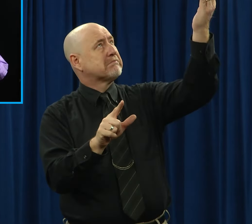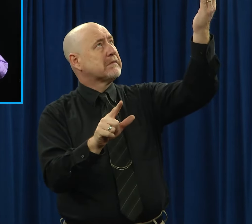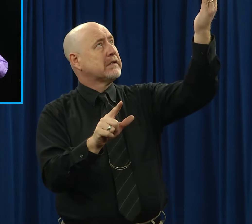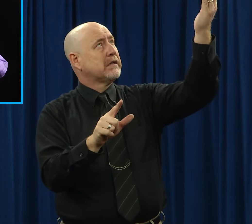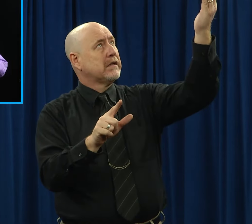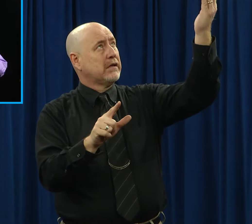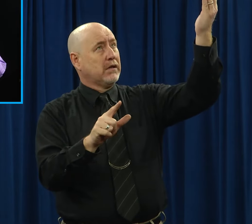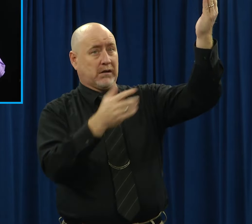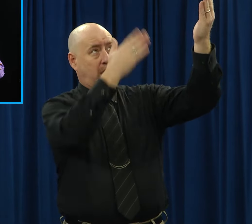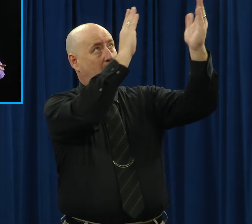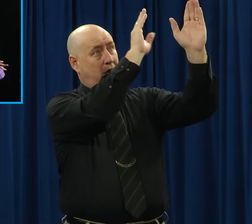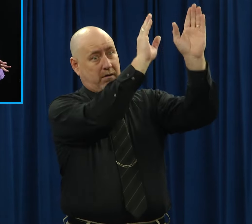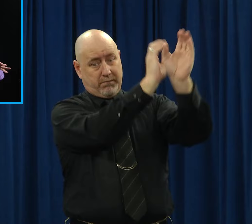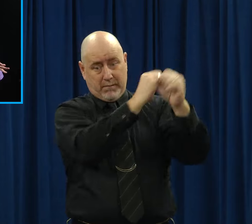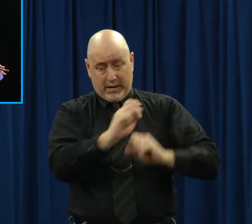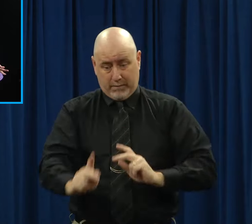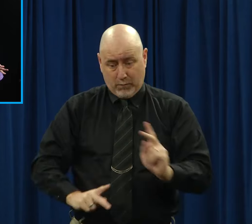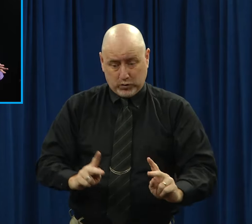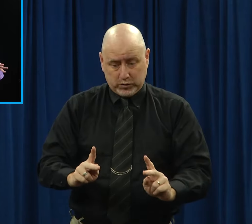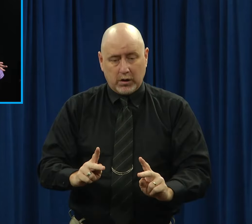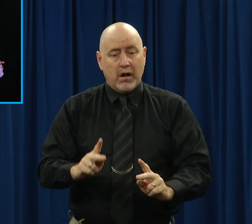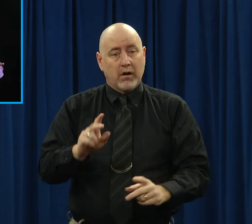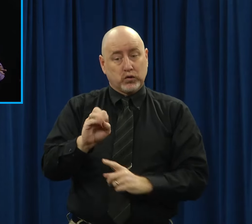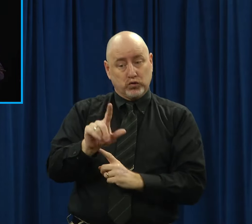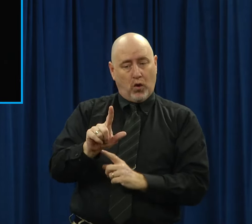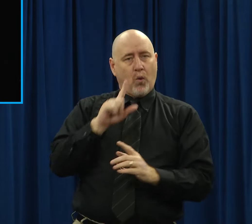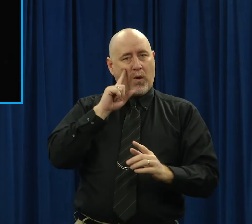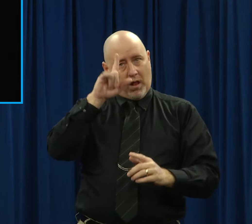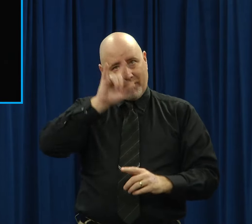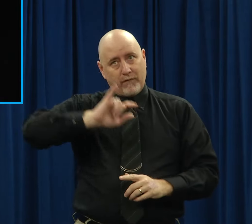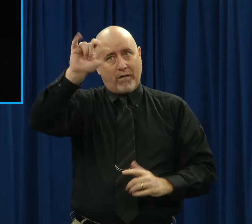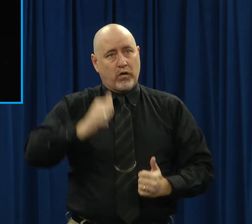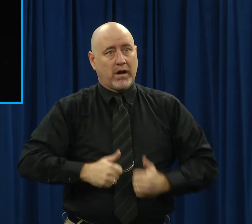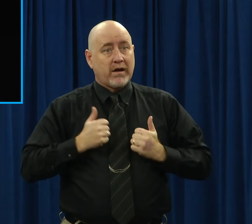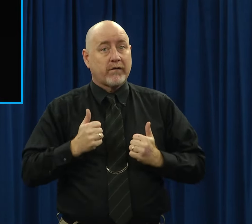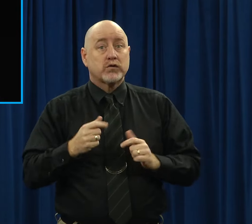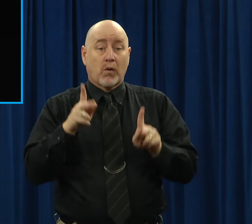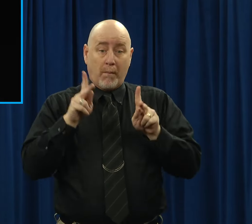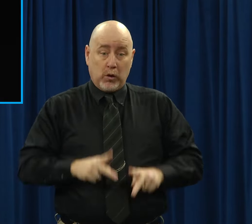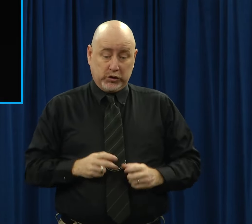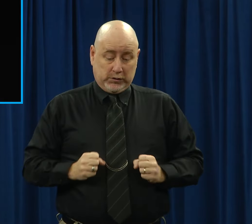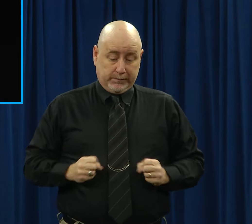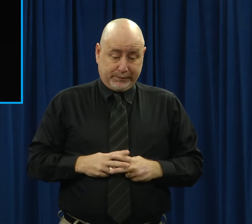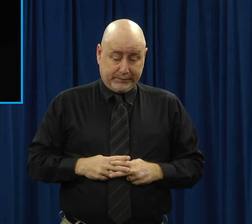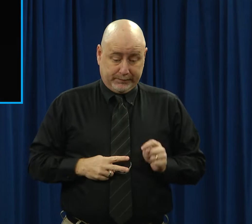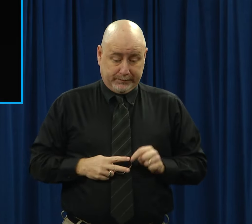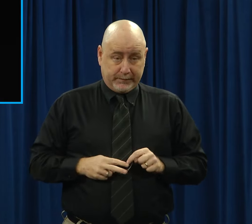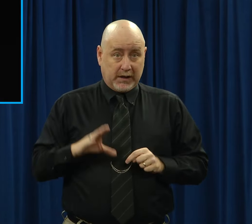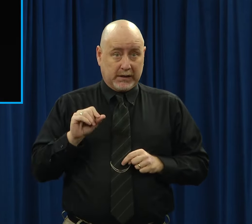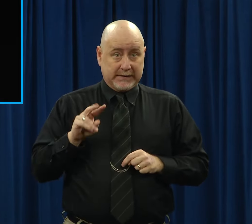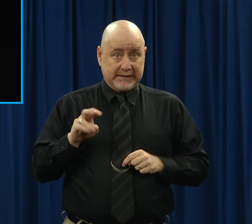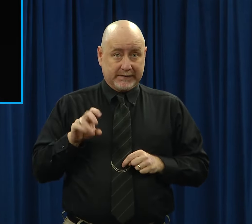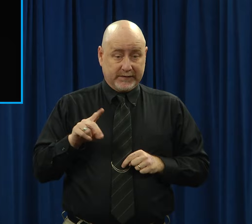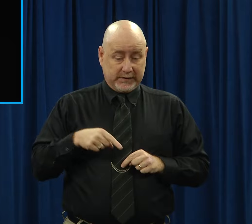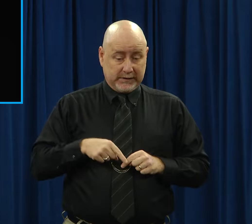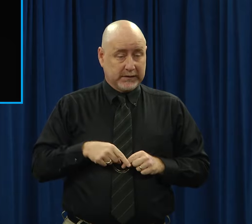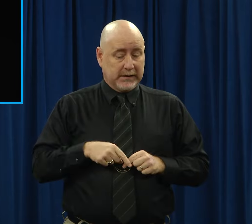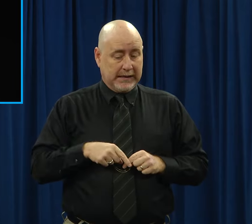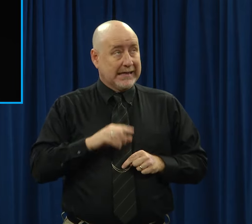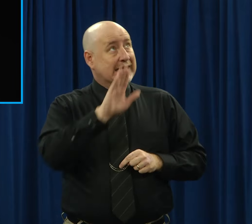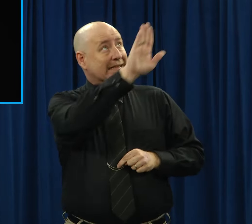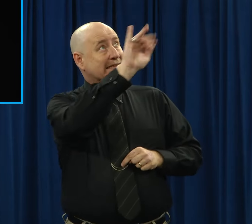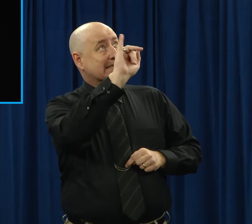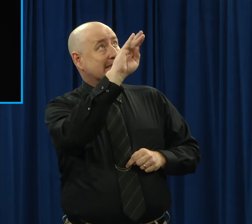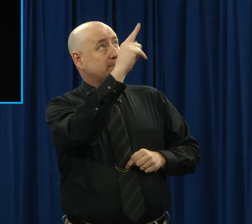He is a being who will now live on for eternity. And so, when a human is conceived, God makes